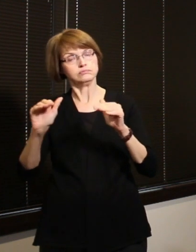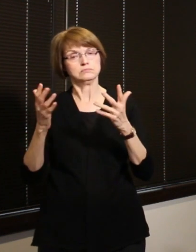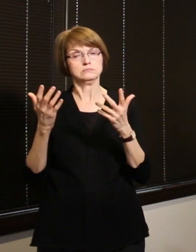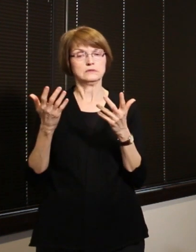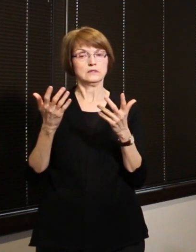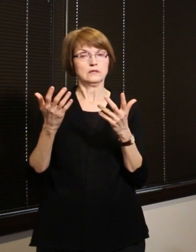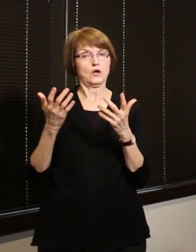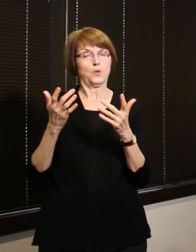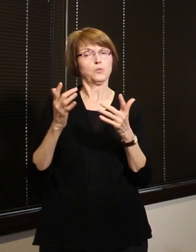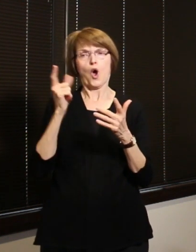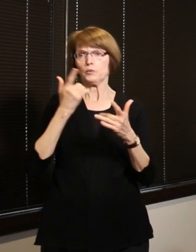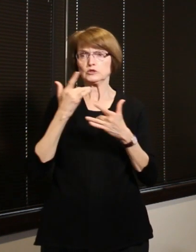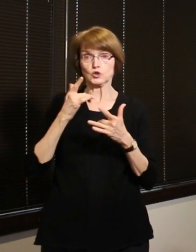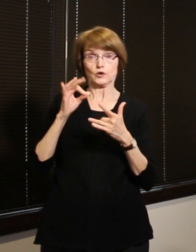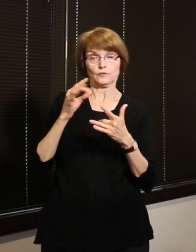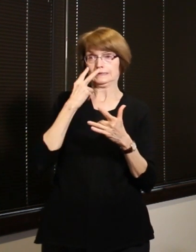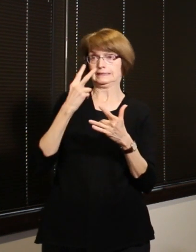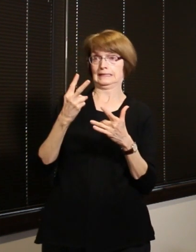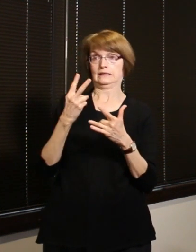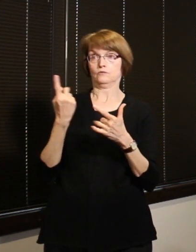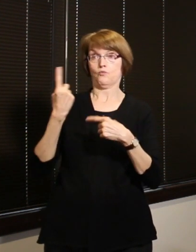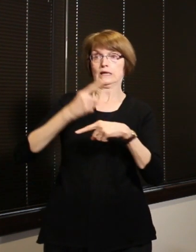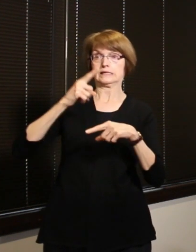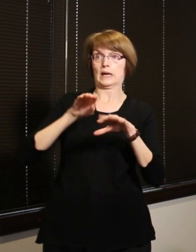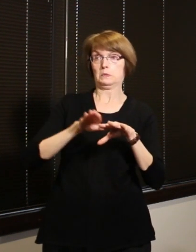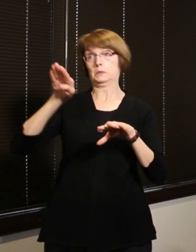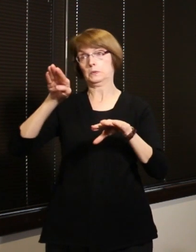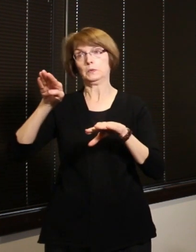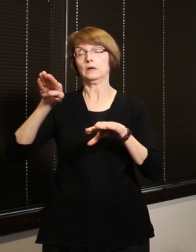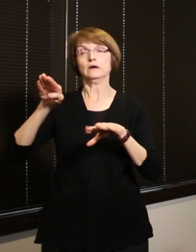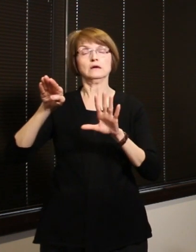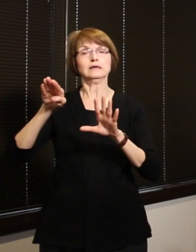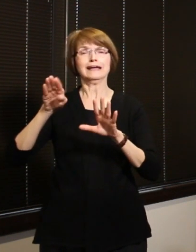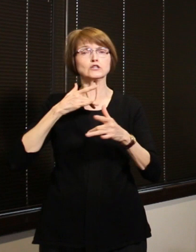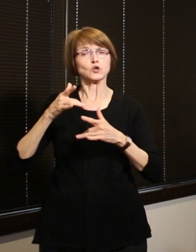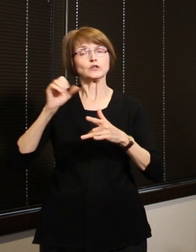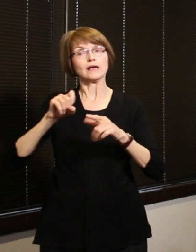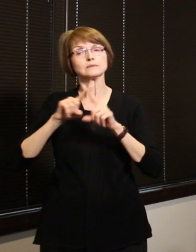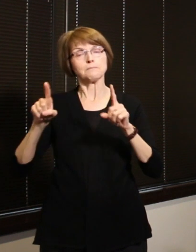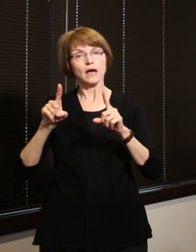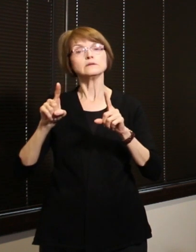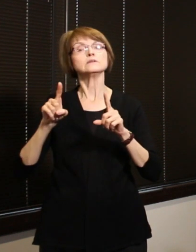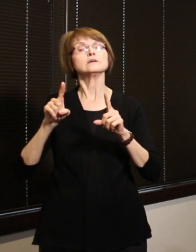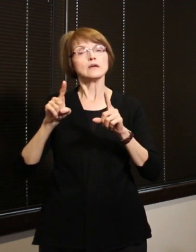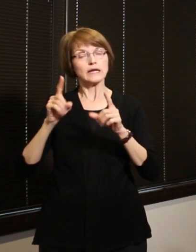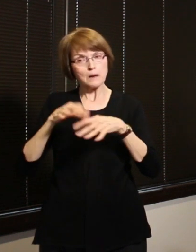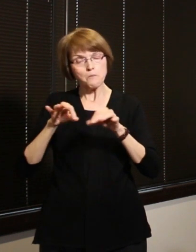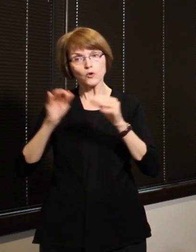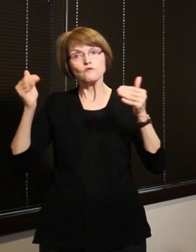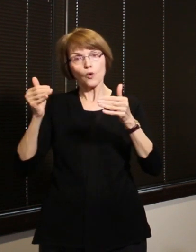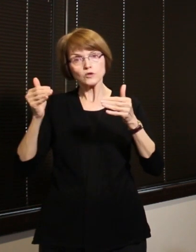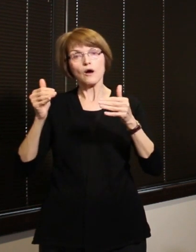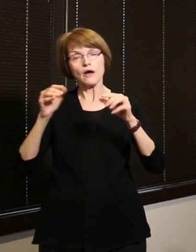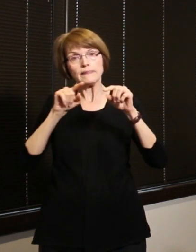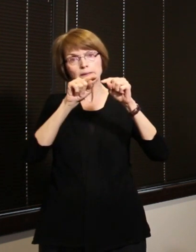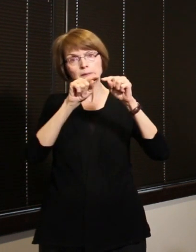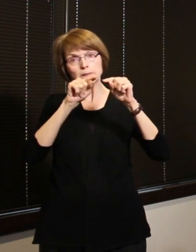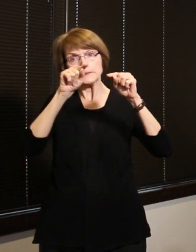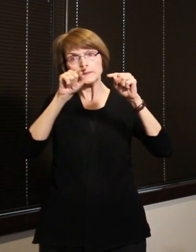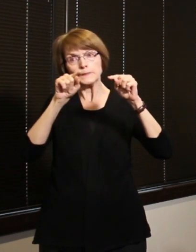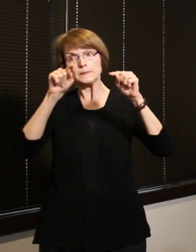in cases, again, we really want to focus on the trends. And so we'll keep an eye on this data as we go forward,